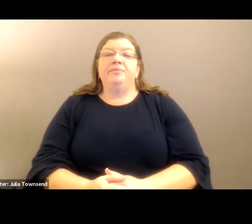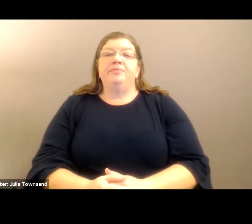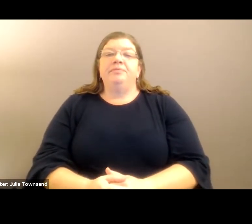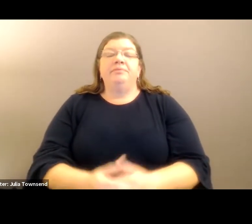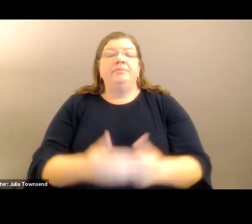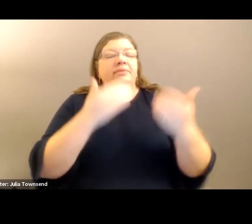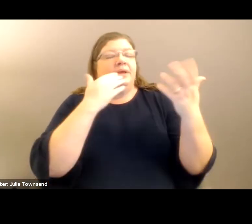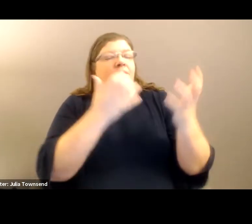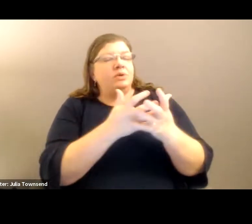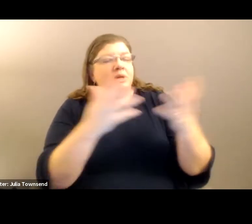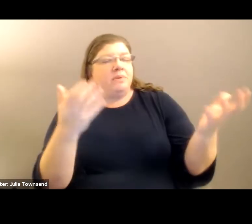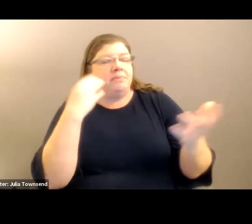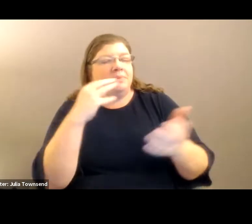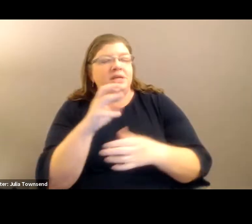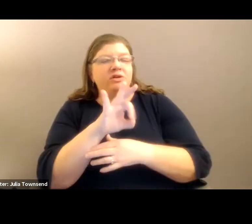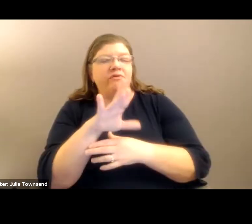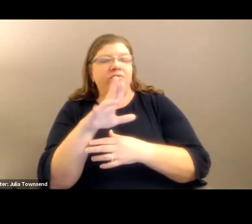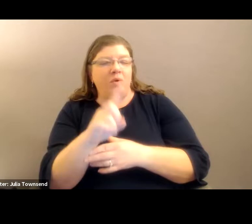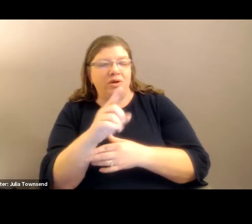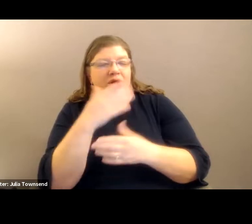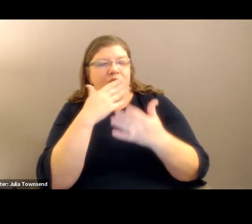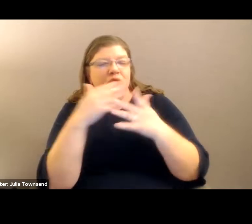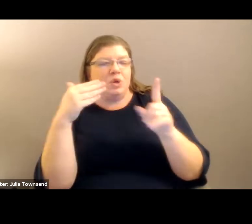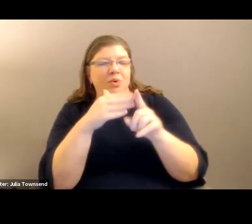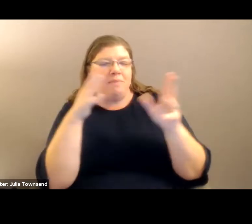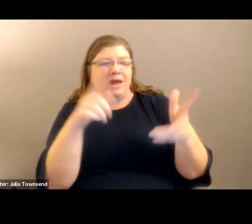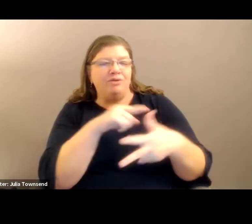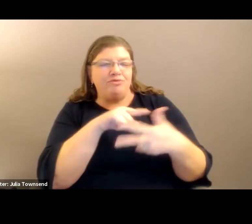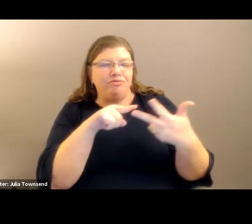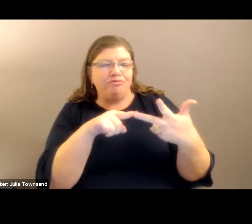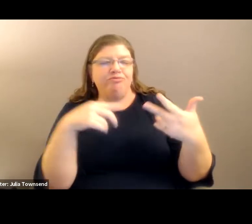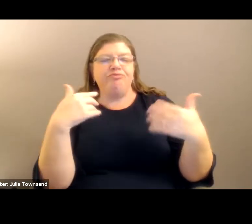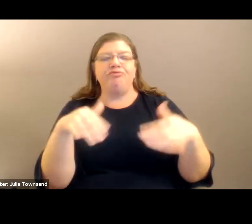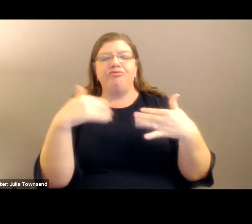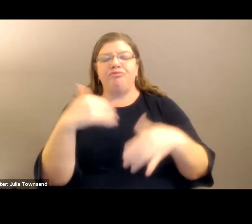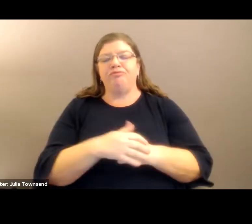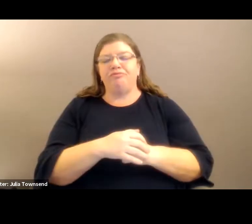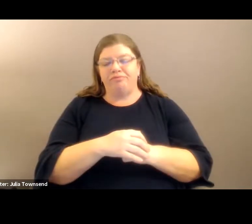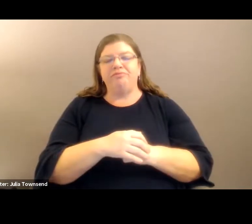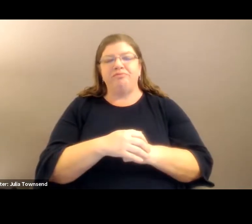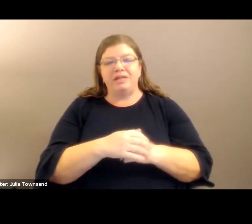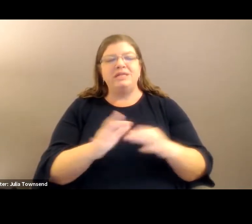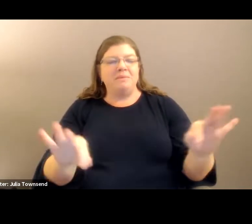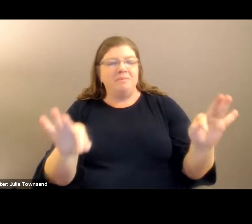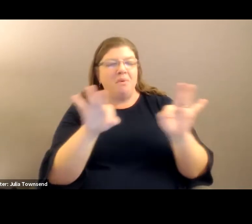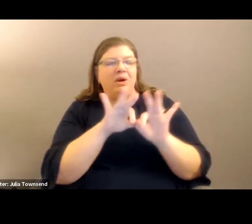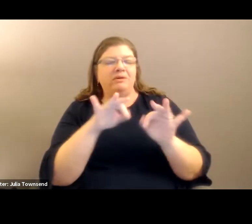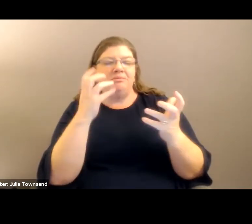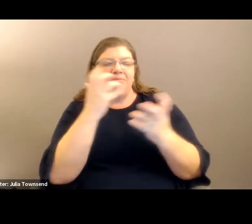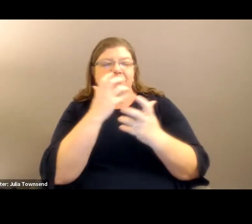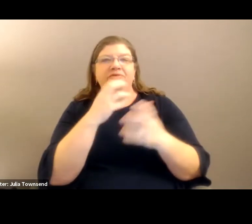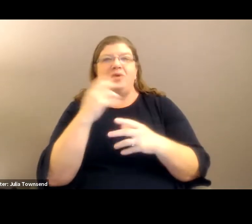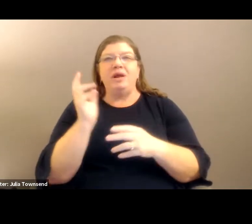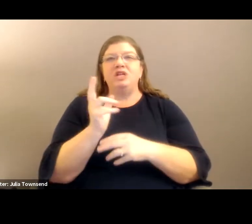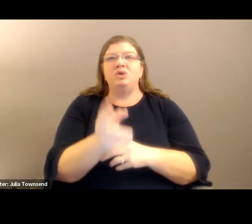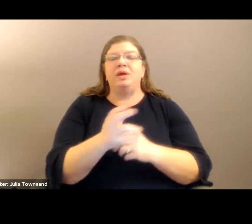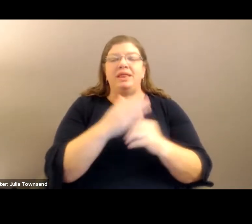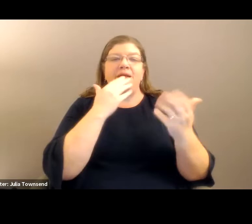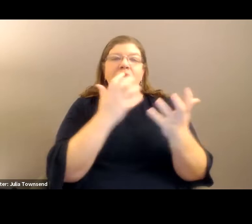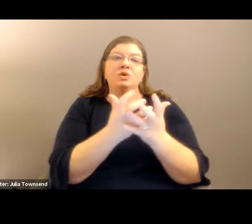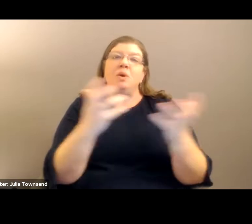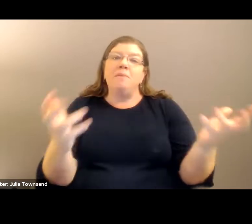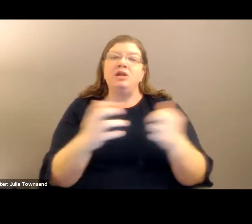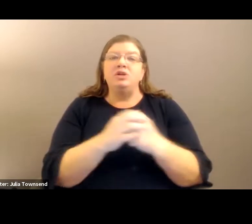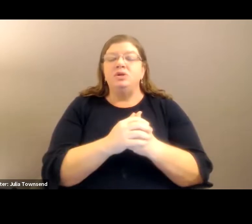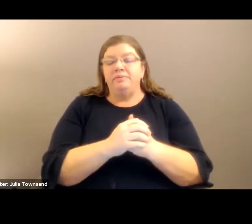Thank you so much, Ms. Ford. Good reminder of what's important in history. Thank you so